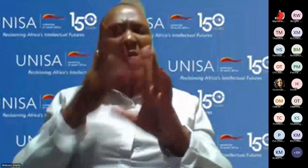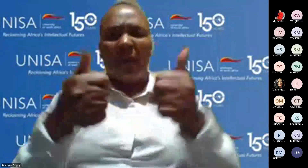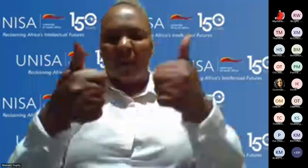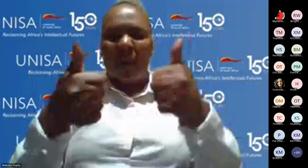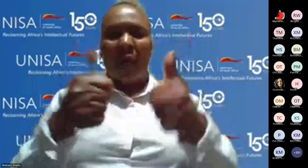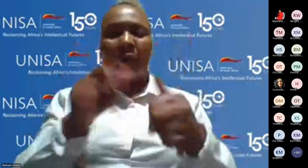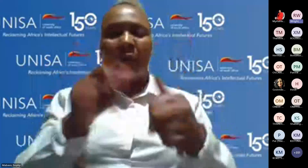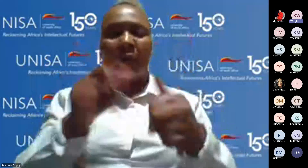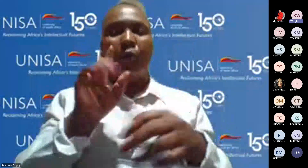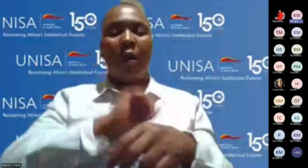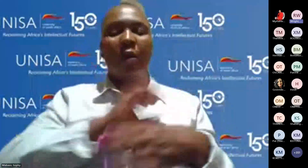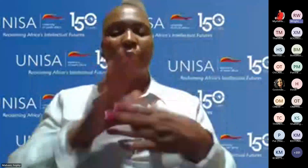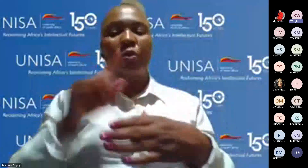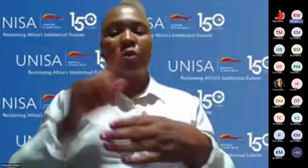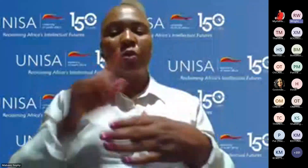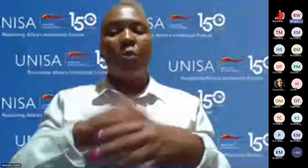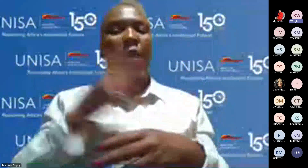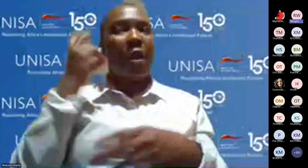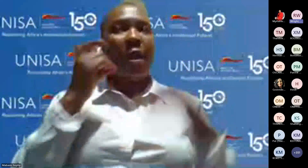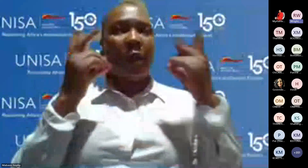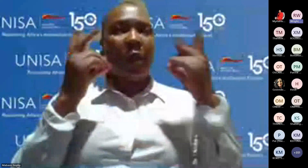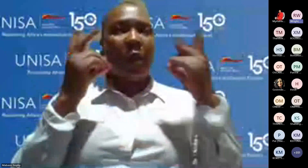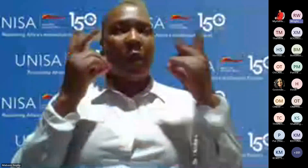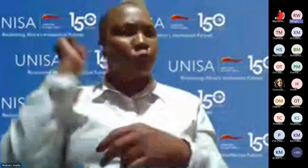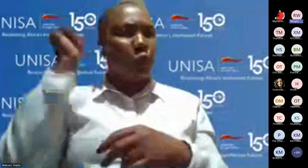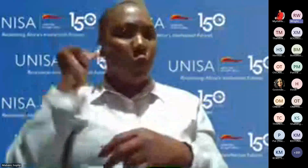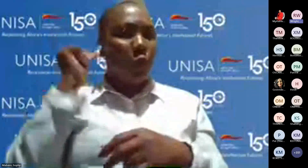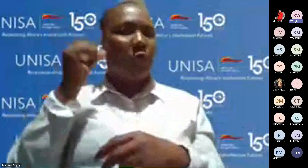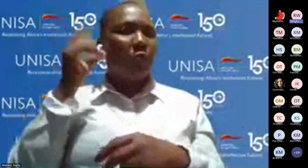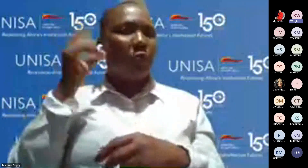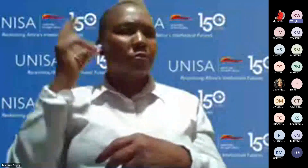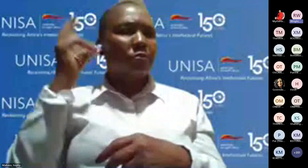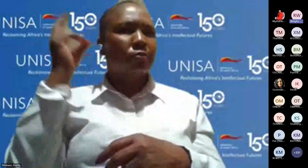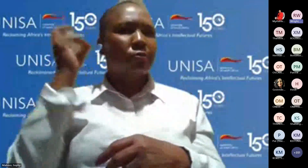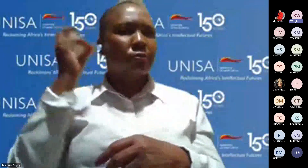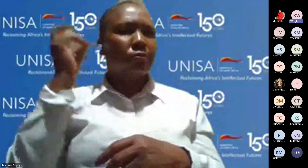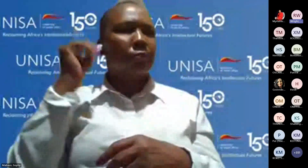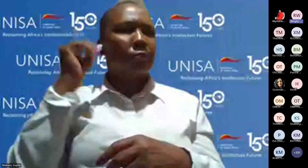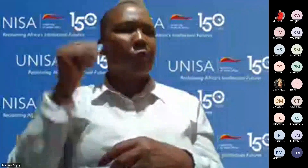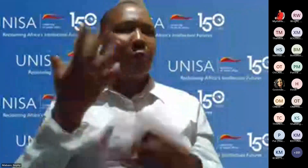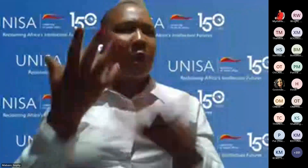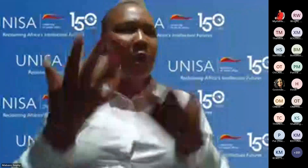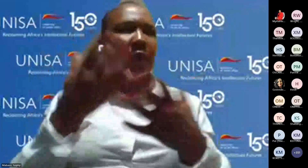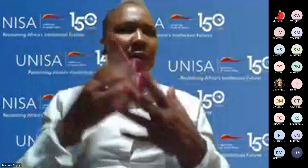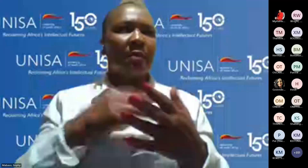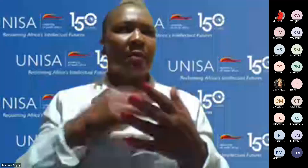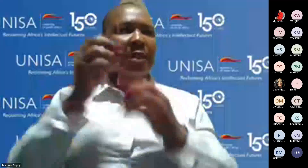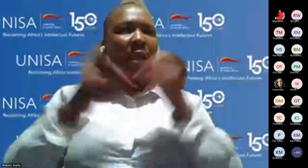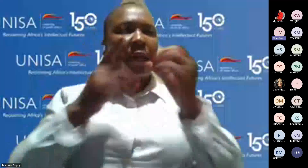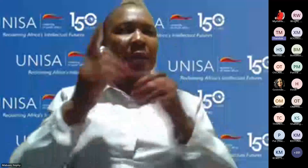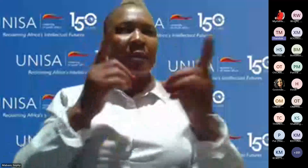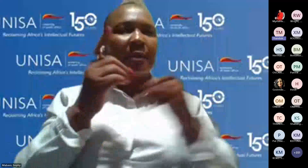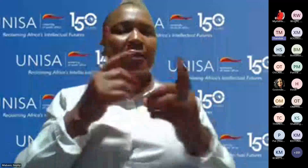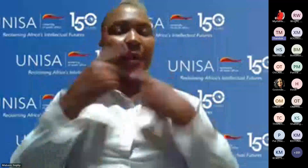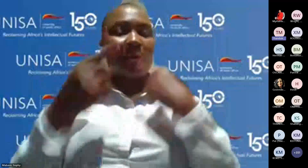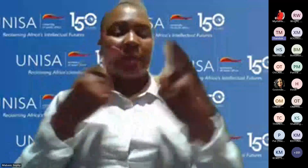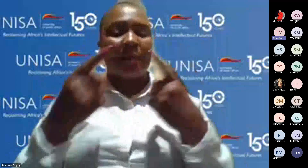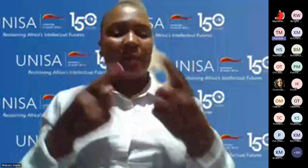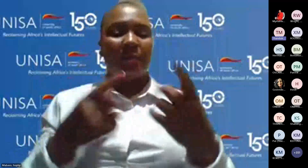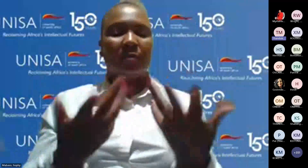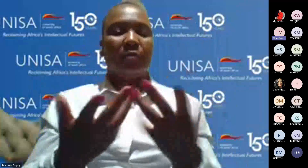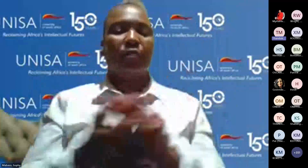to audio to see, oh, did they discuss question 5 or anything like that? So it can